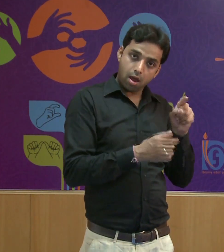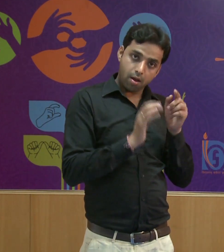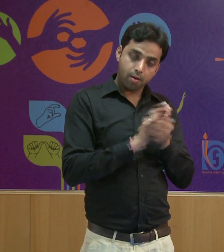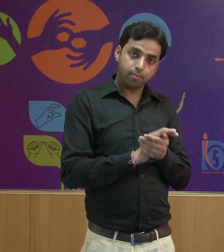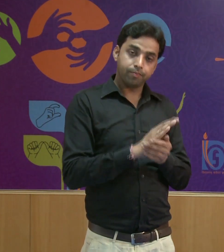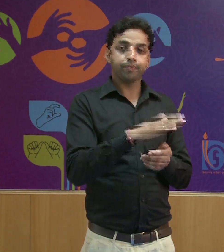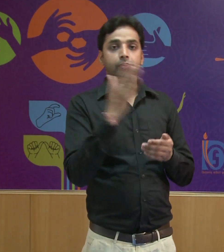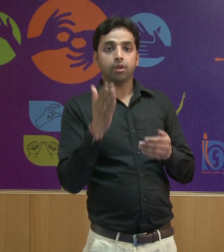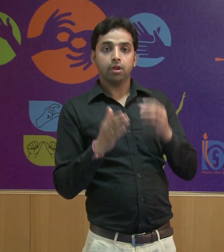Cambodia,